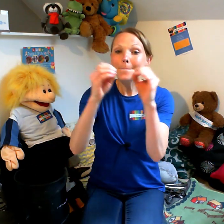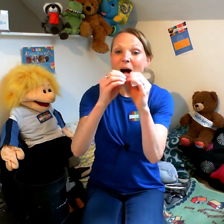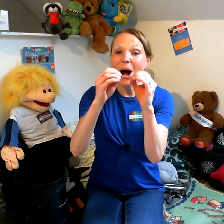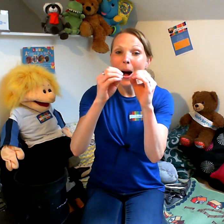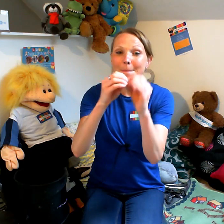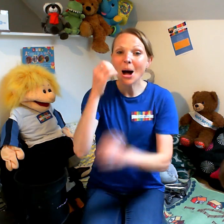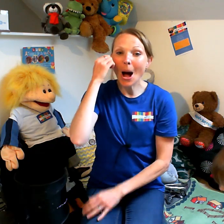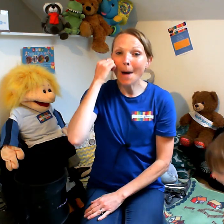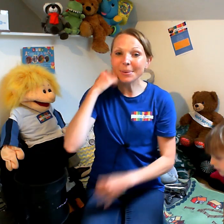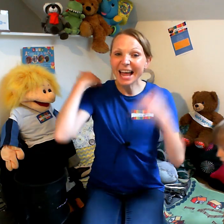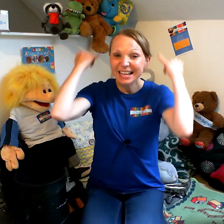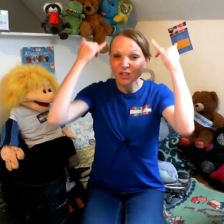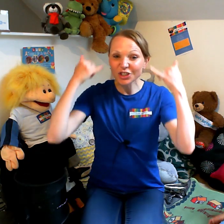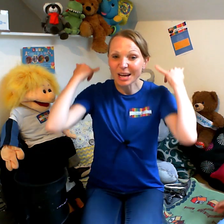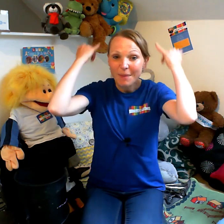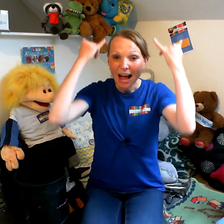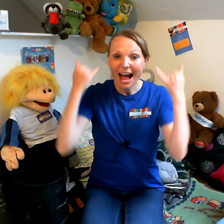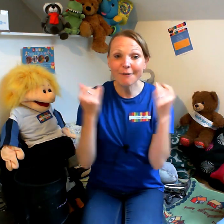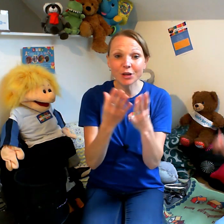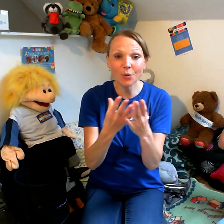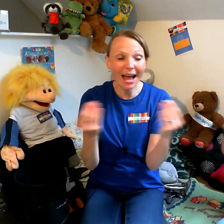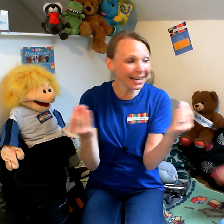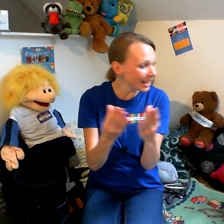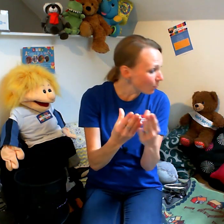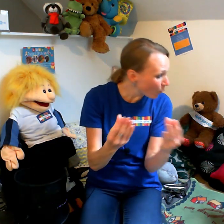Baa, baa, black sheep, have you any wool?